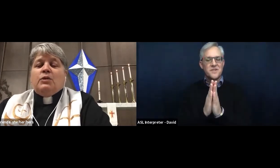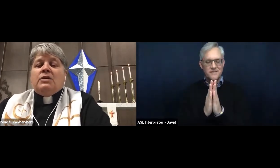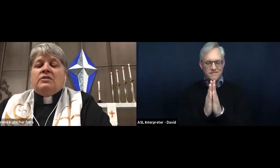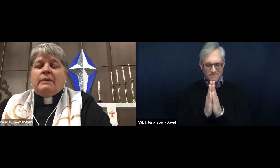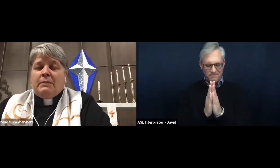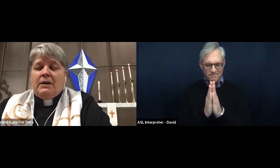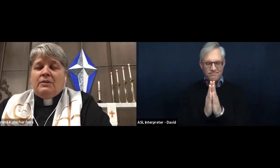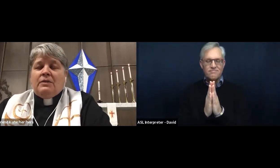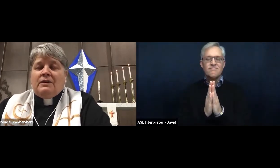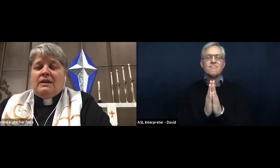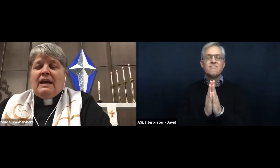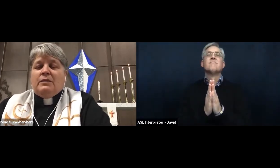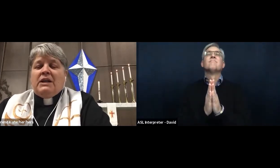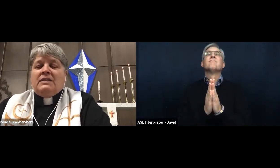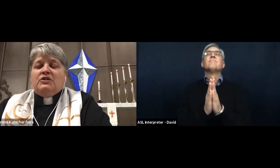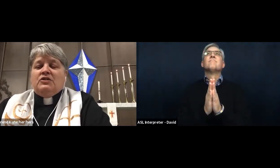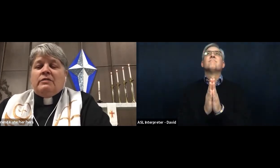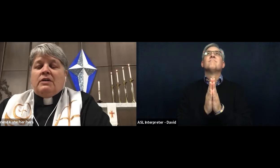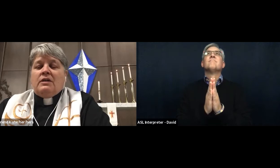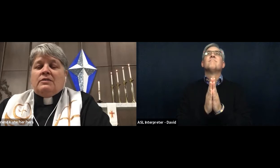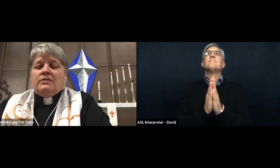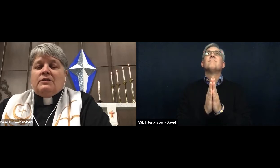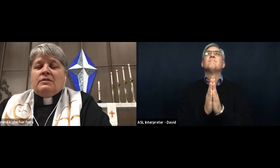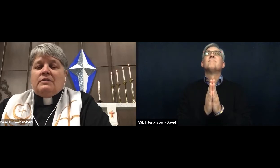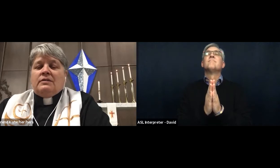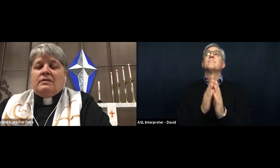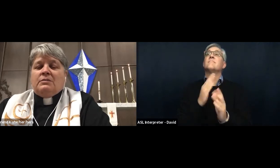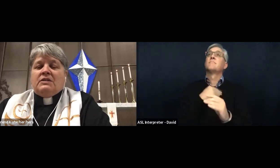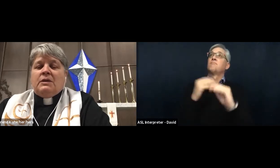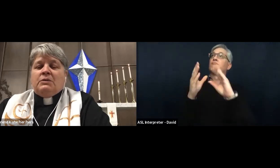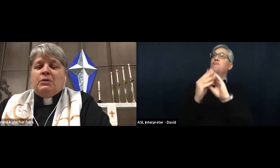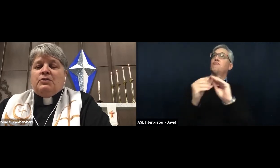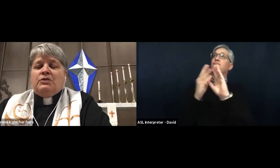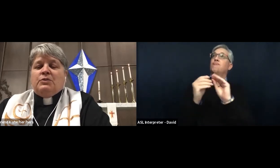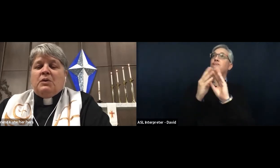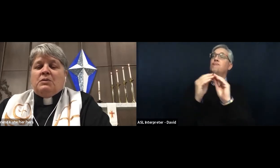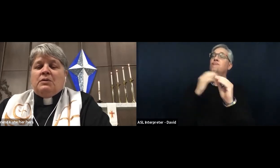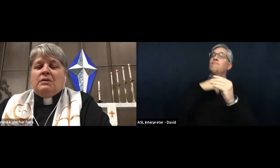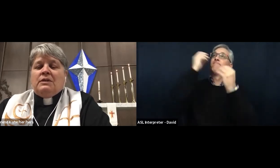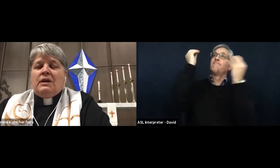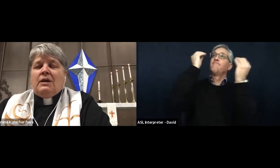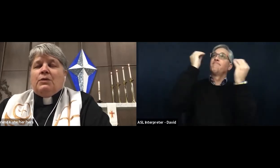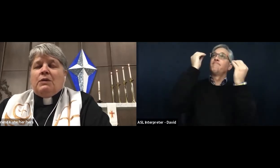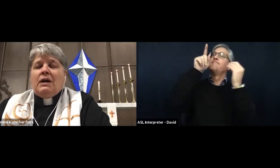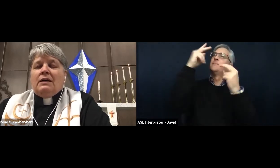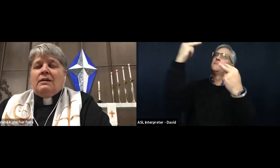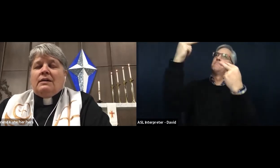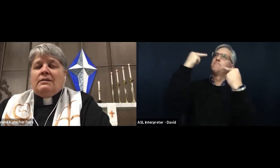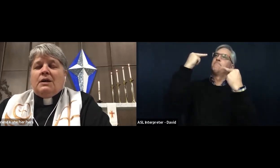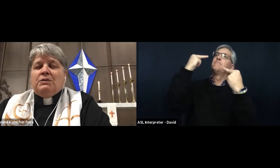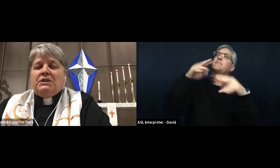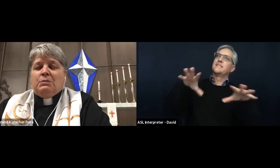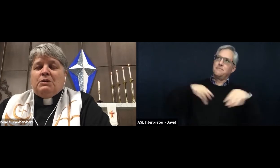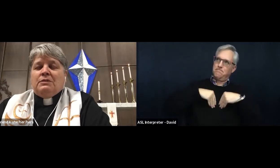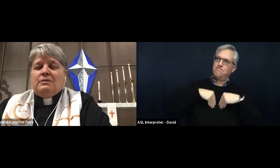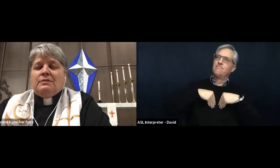Let the words of my mouth and the meditations of our hearts be acceptable to you, O Lord, our rock and